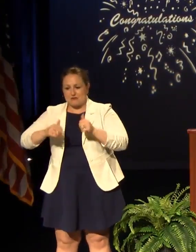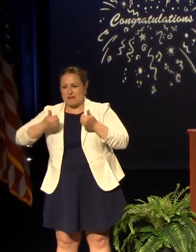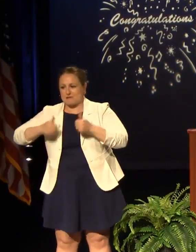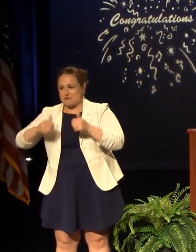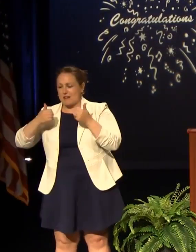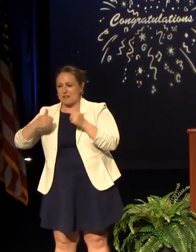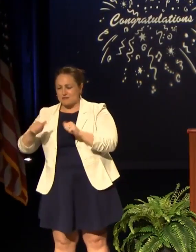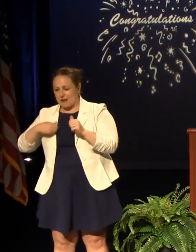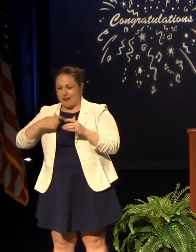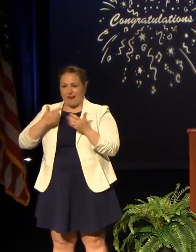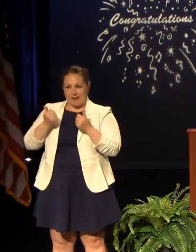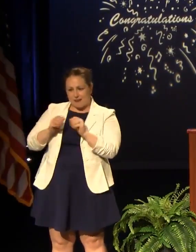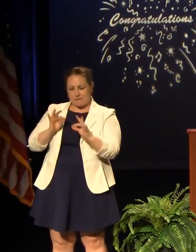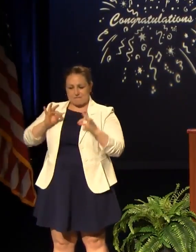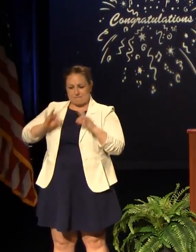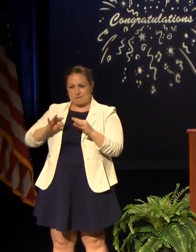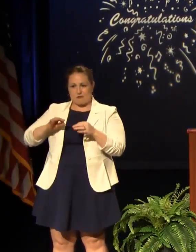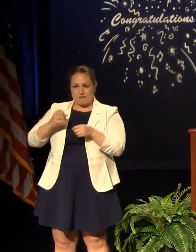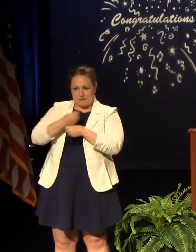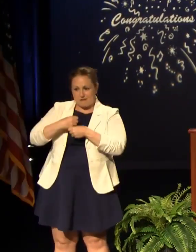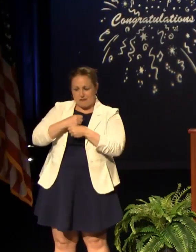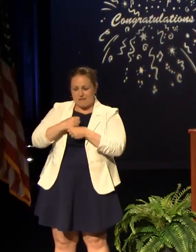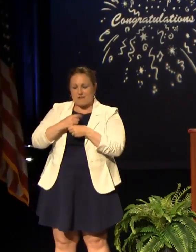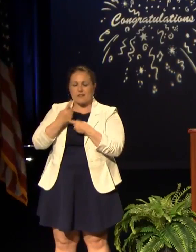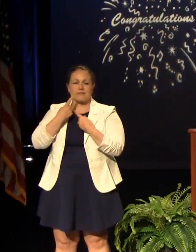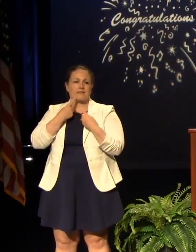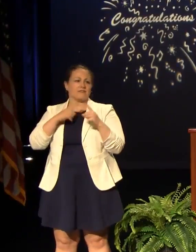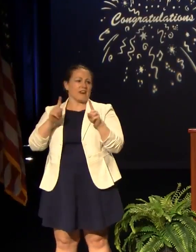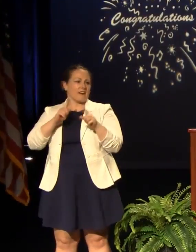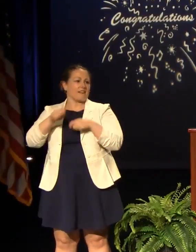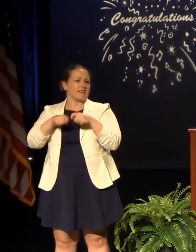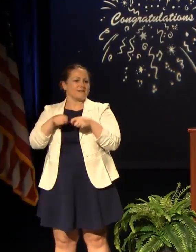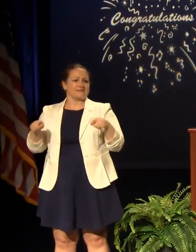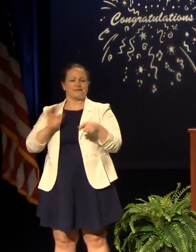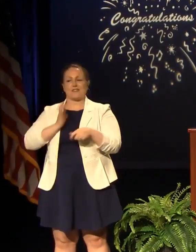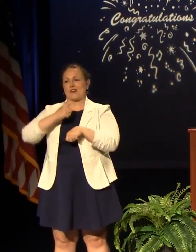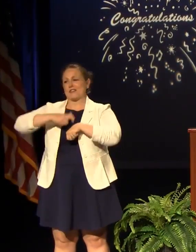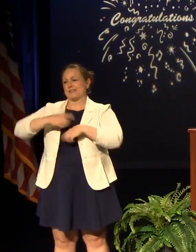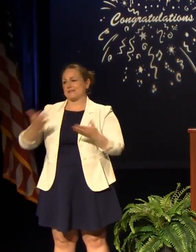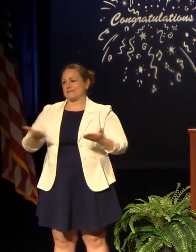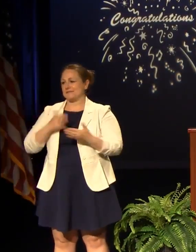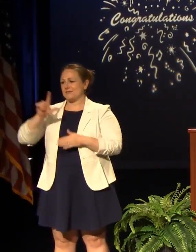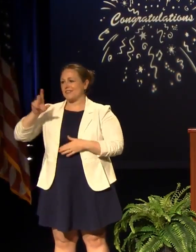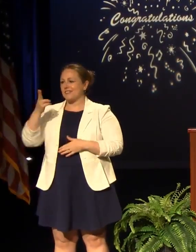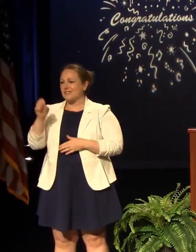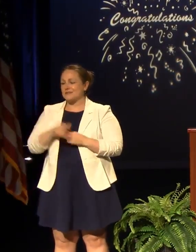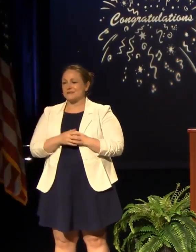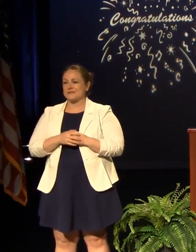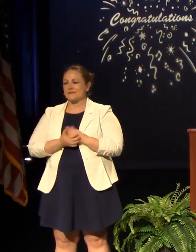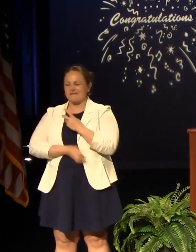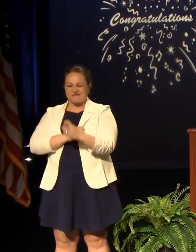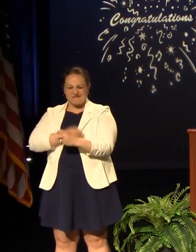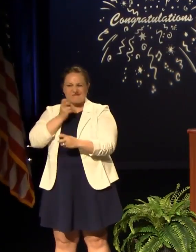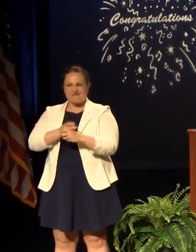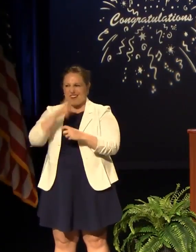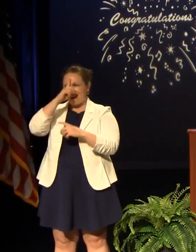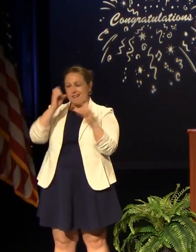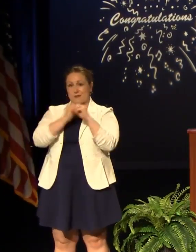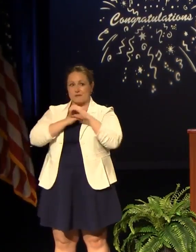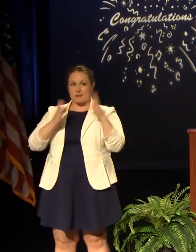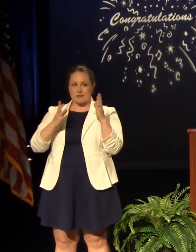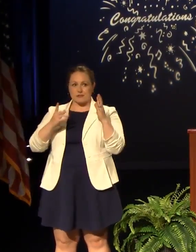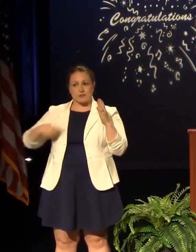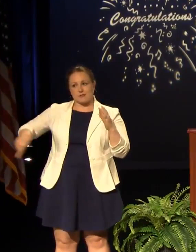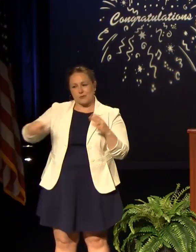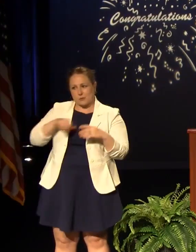have finally wrapped up our chapter at Lakeview. As hard as it is to imagine, and as much as this is not what anyone was